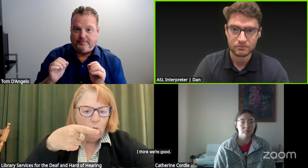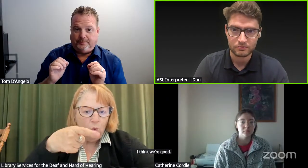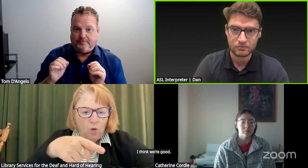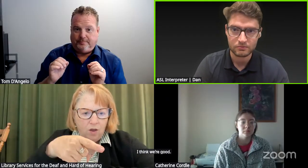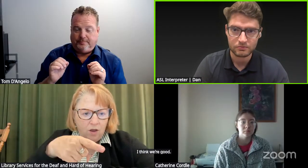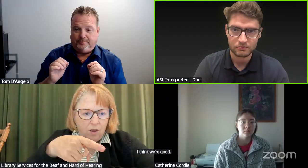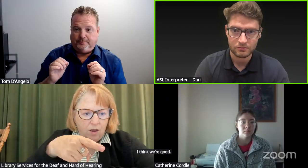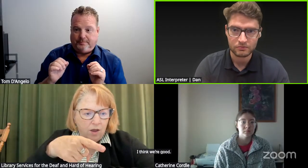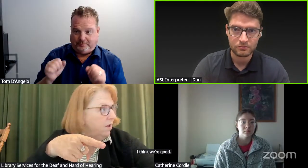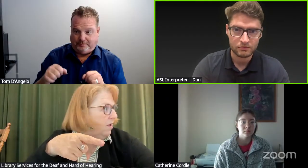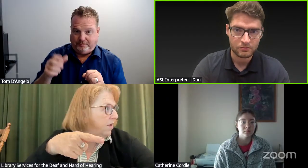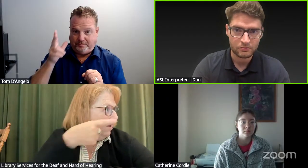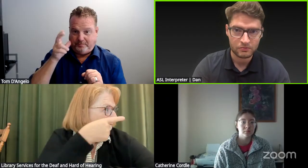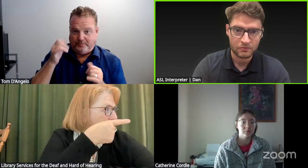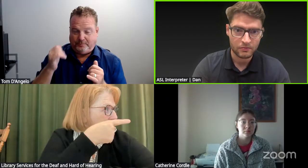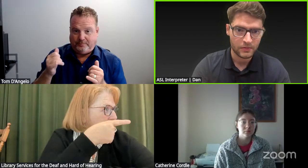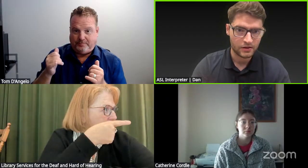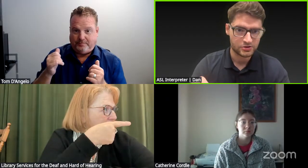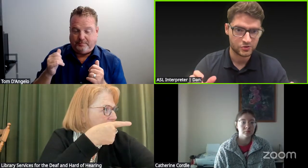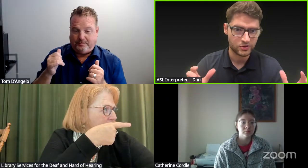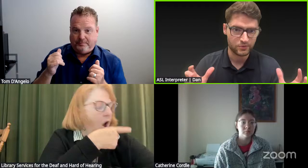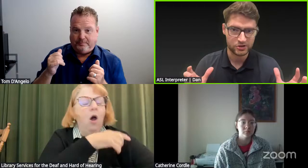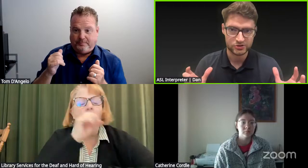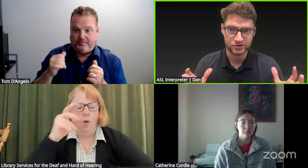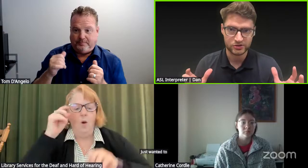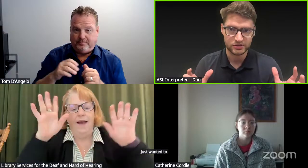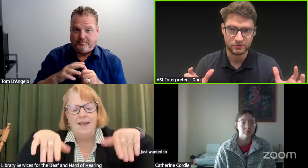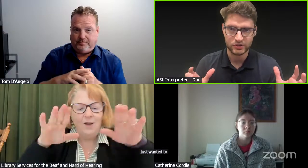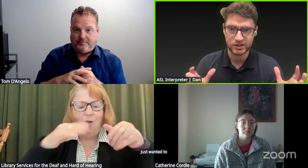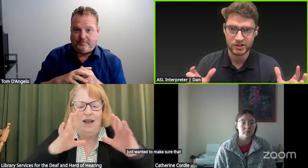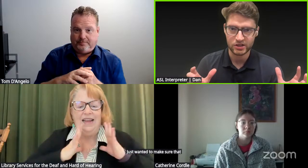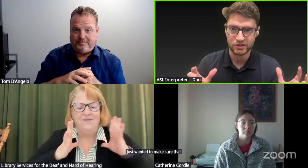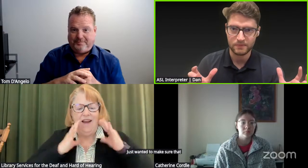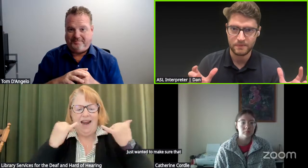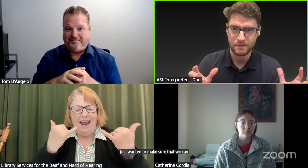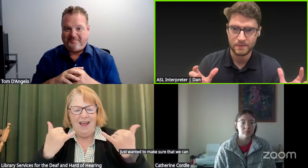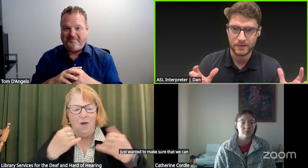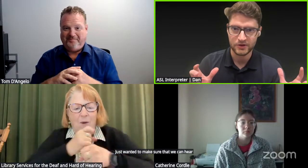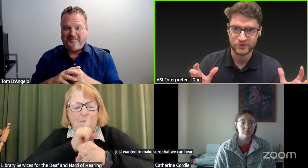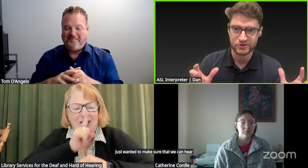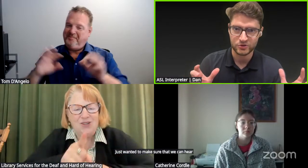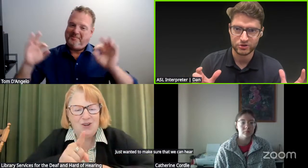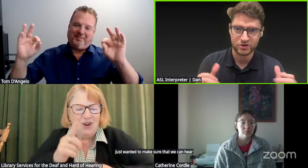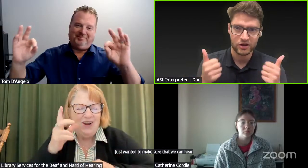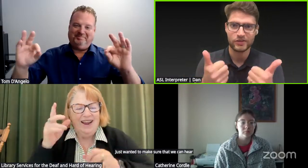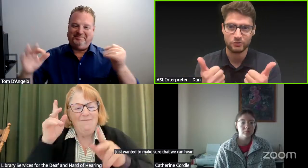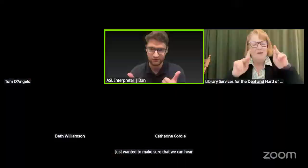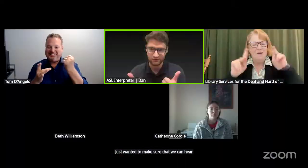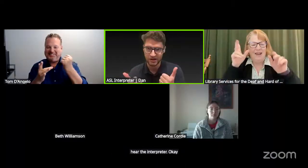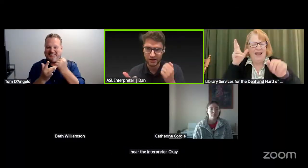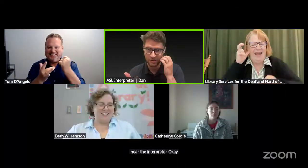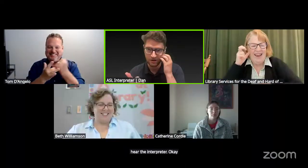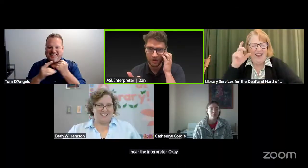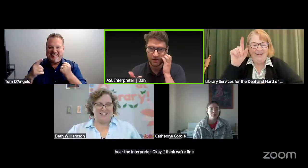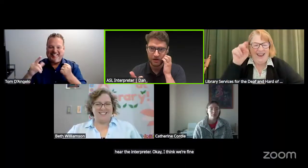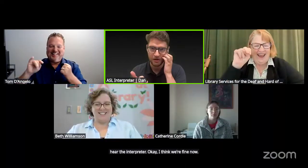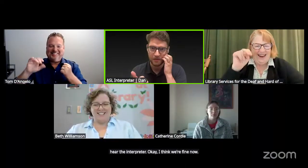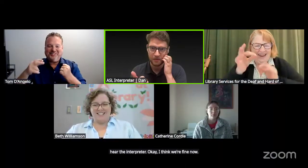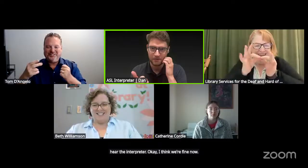Just wanted to make sure that we can hear hear the interpreter? Okay, I think we're fine